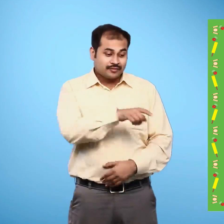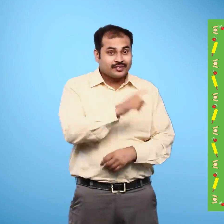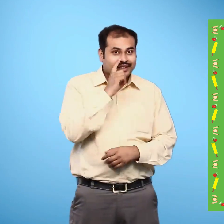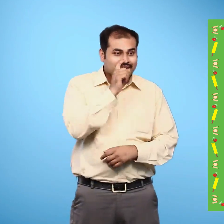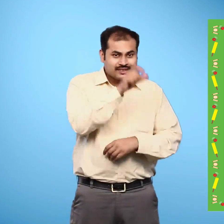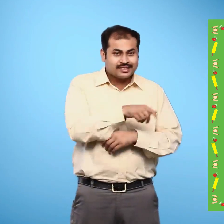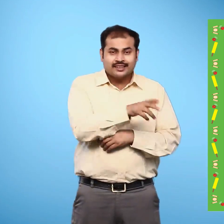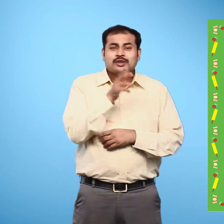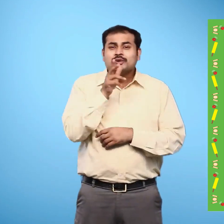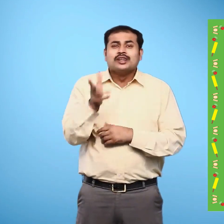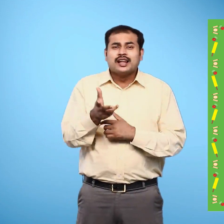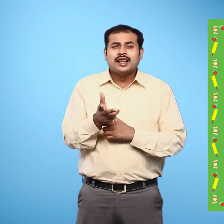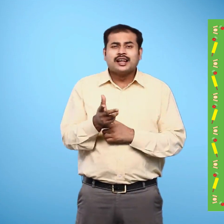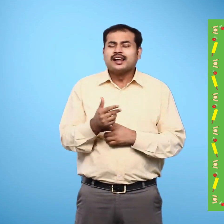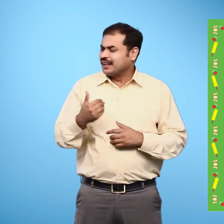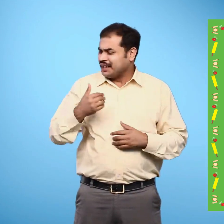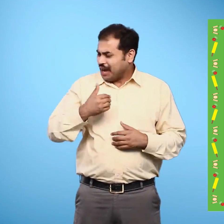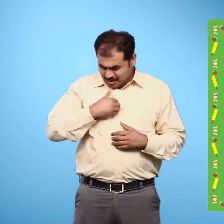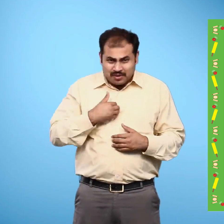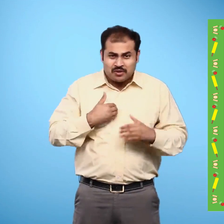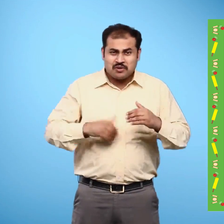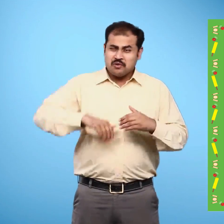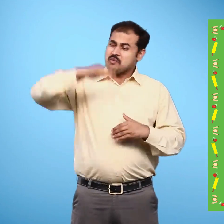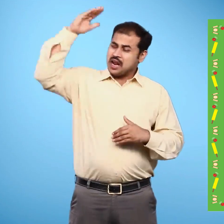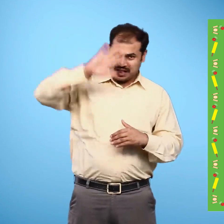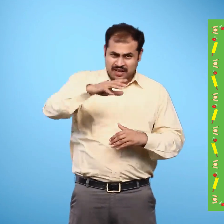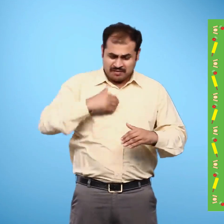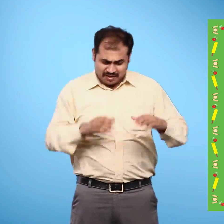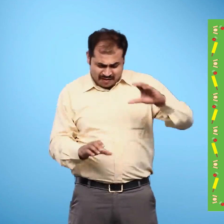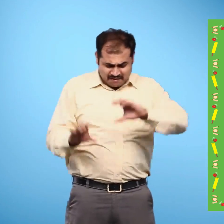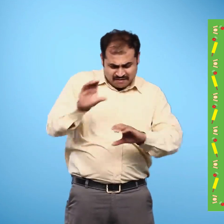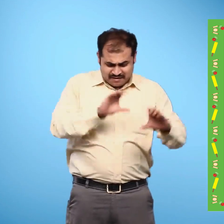girl responds, I will make the tallest one.